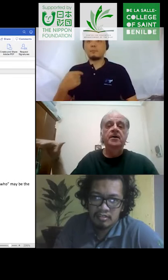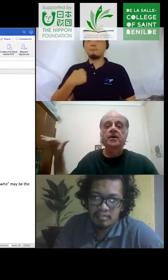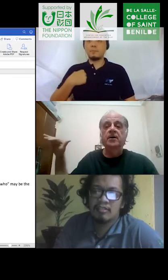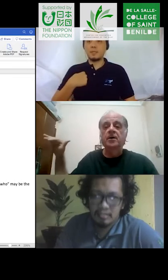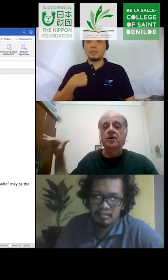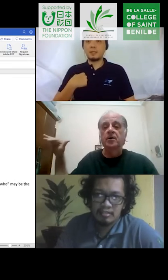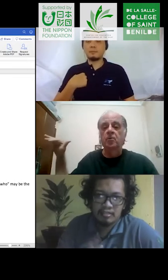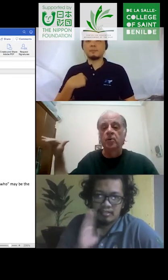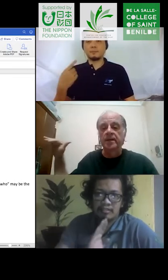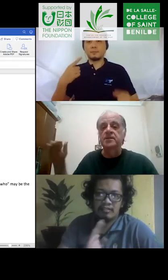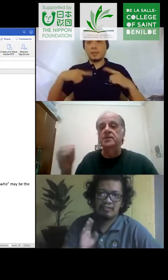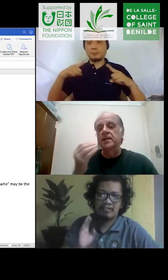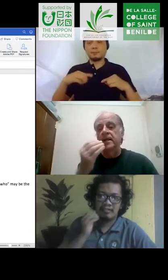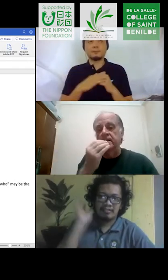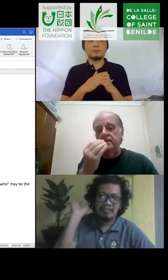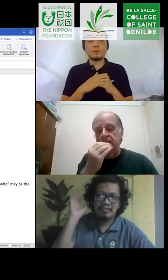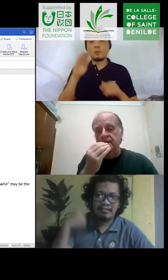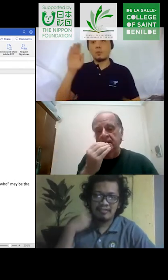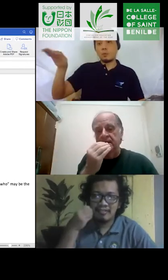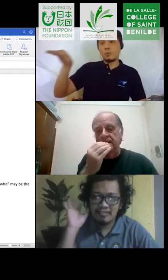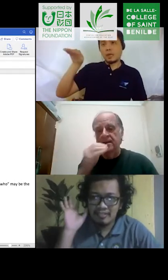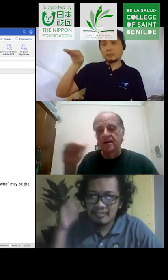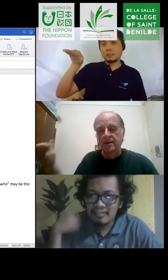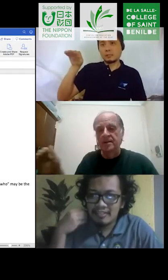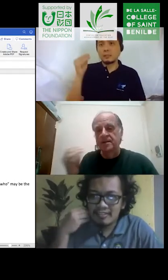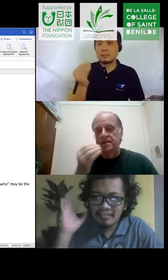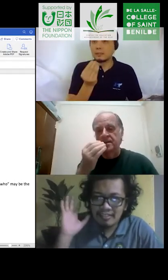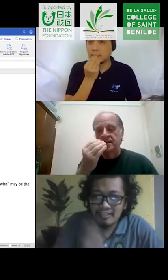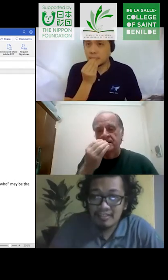saying rents eat,